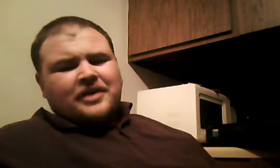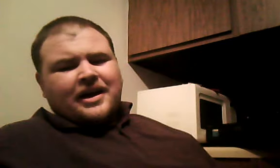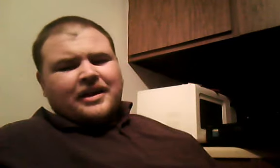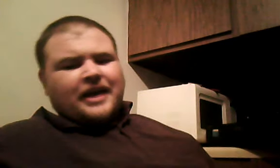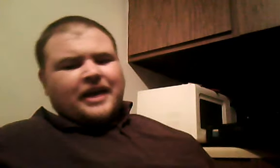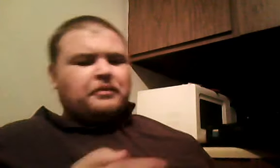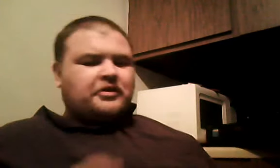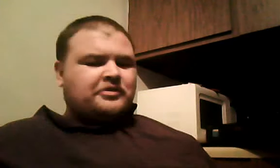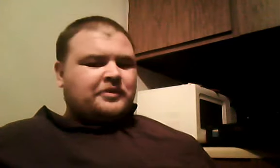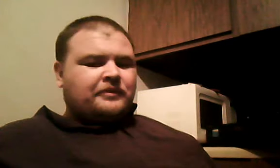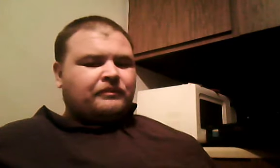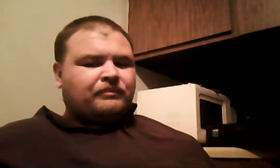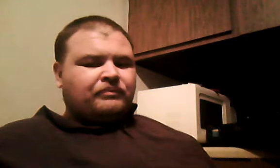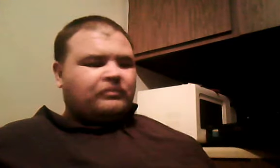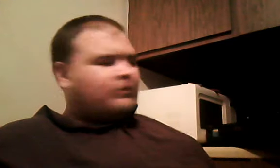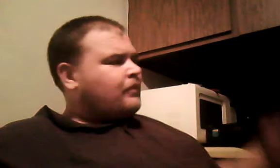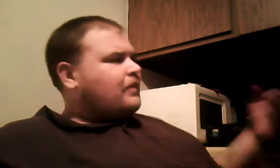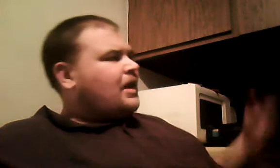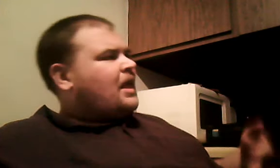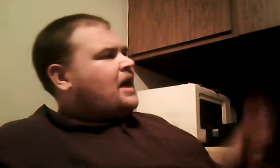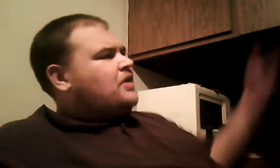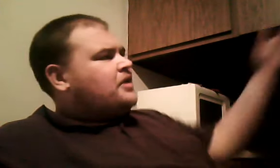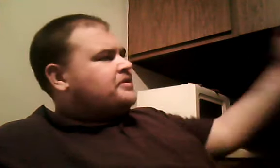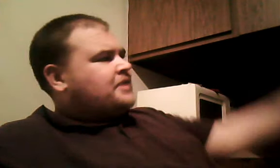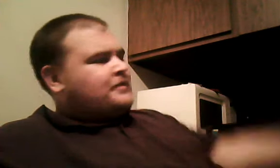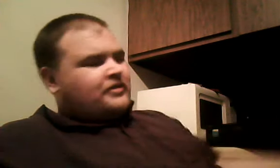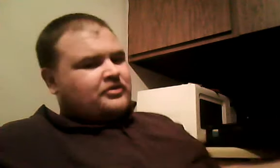at Capital Punishment. I look at Slammiversary.